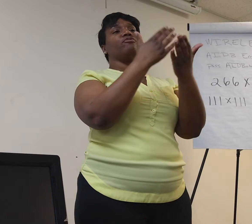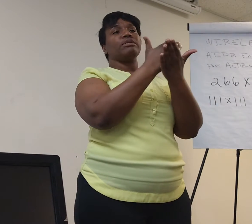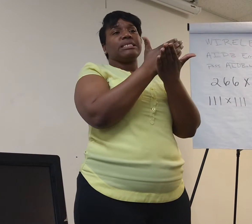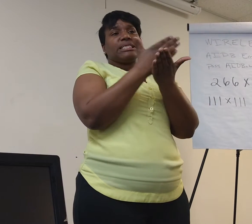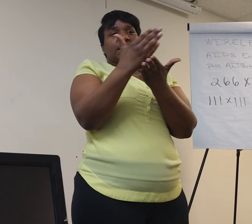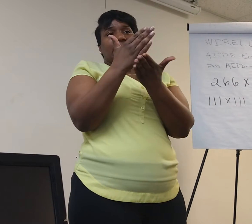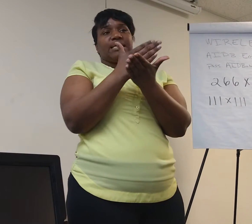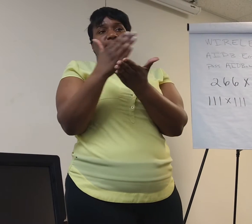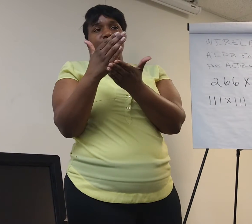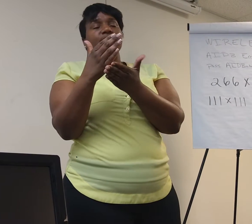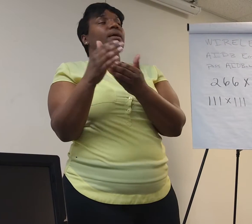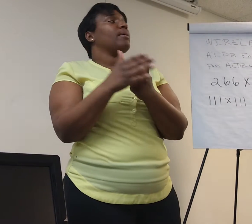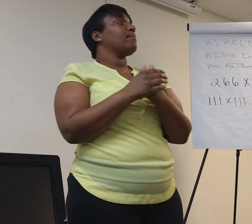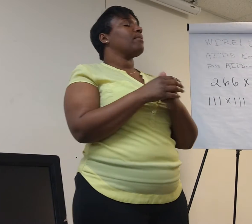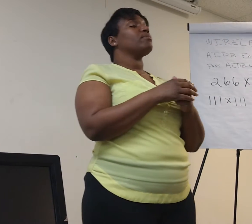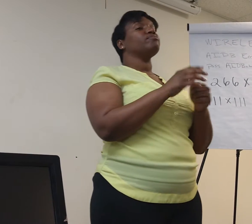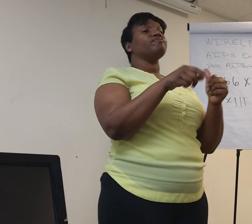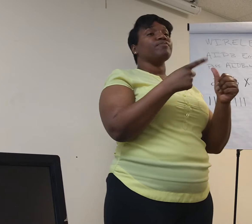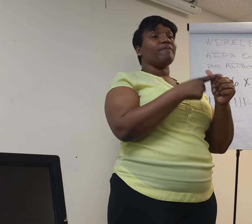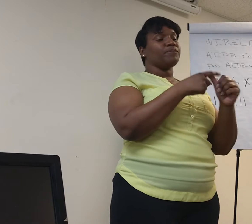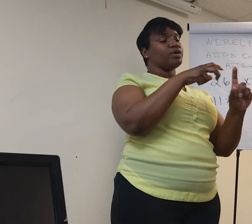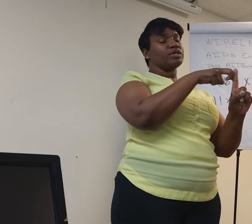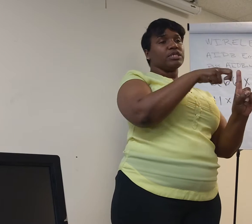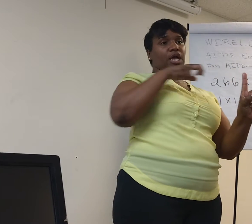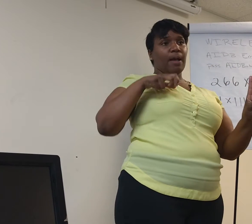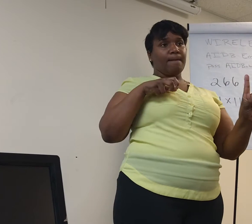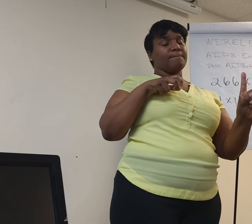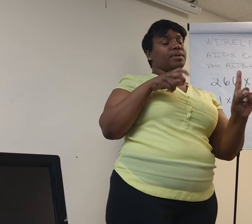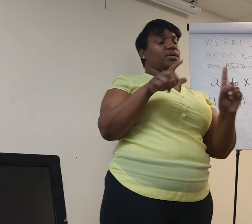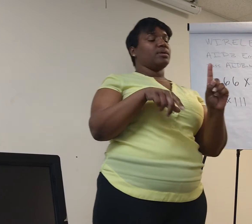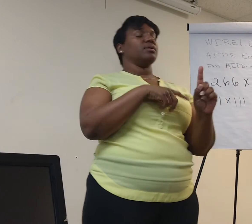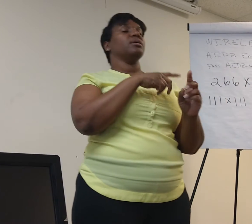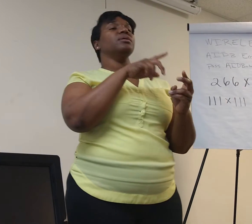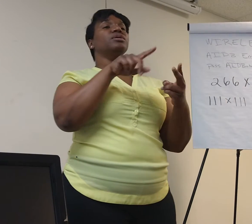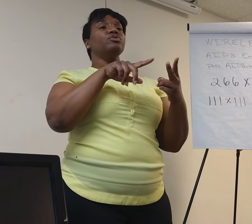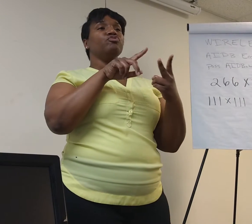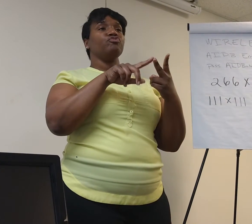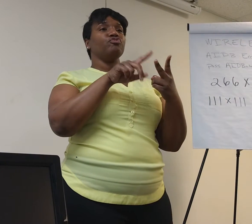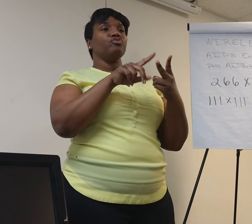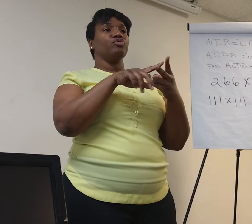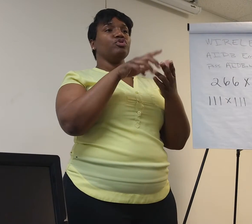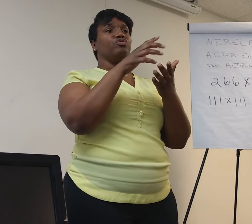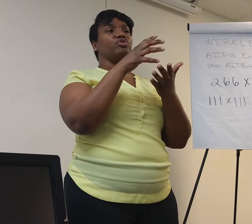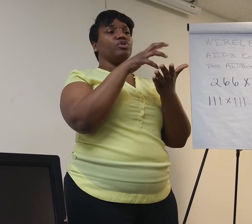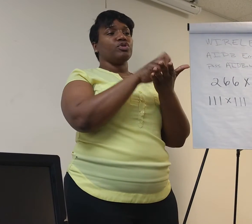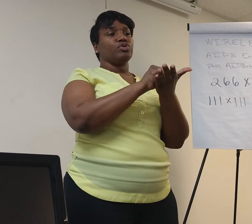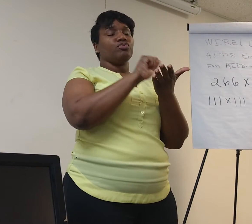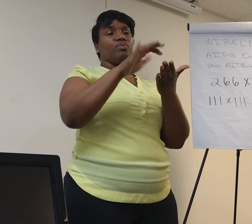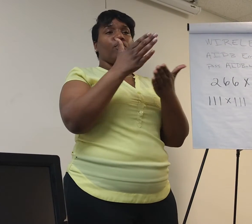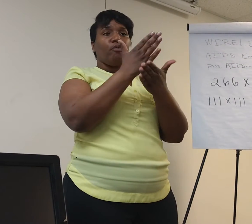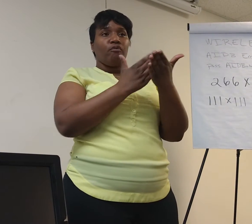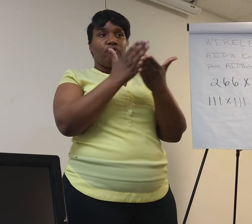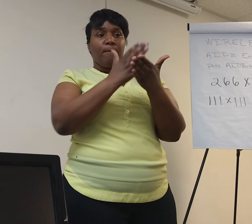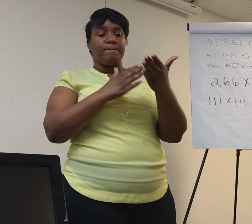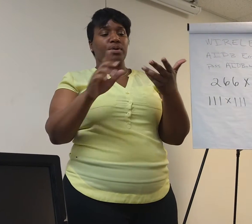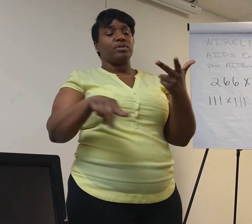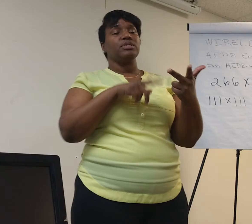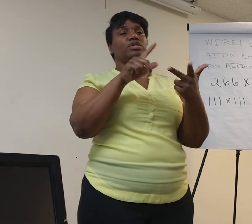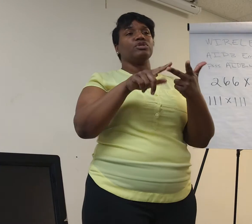1 is unplug. 2 is take the removable parts off. Then 3, you're going to scrape it. Then what we're